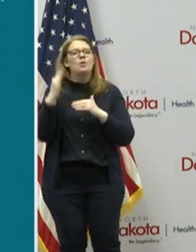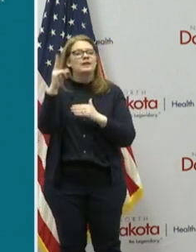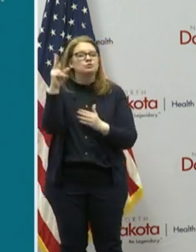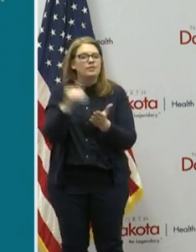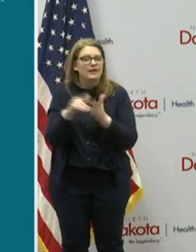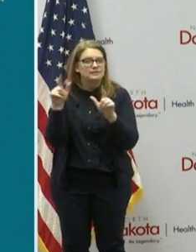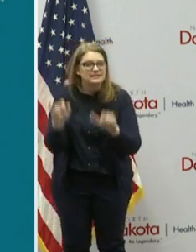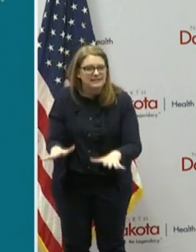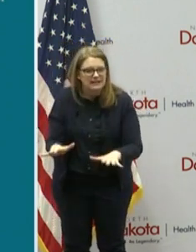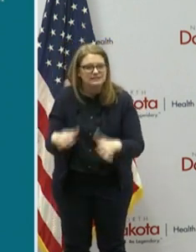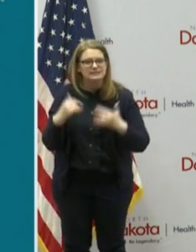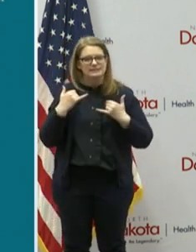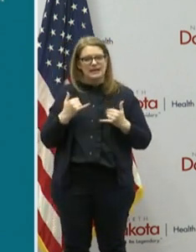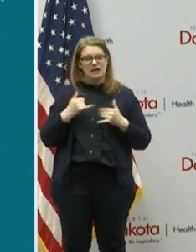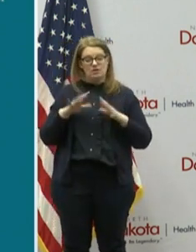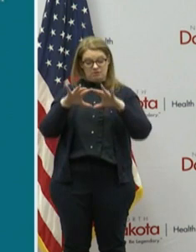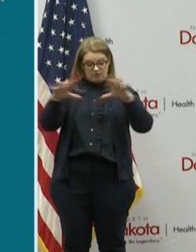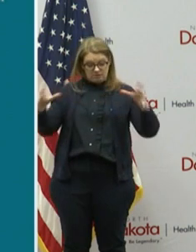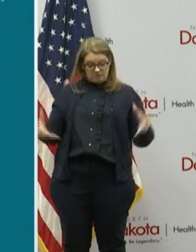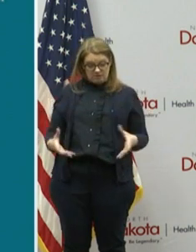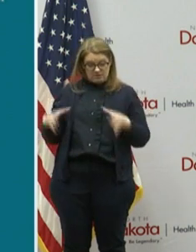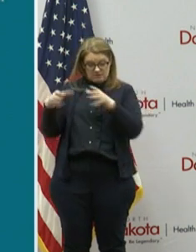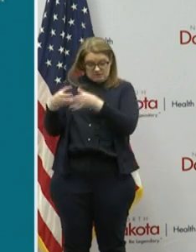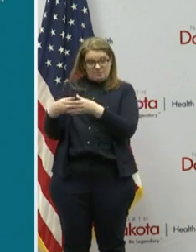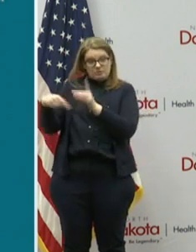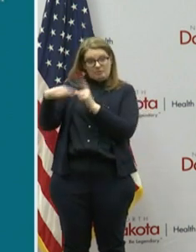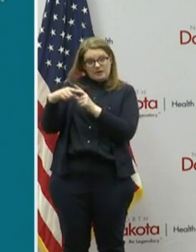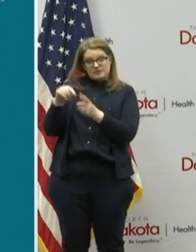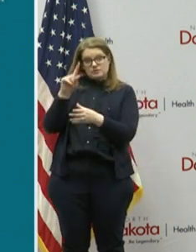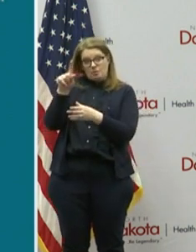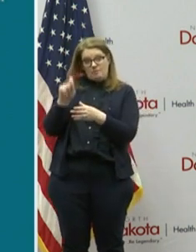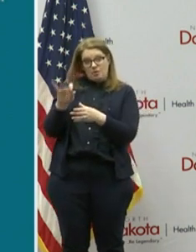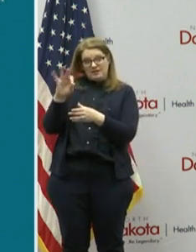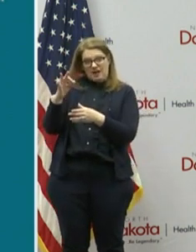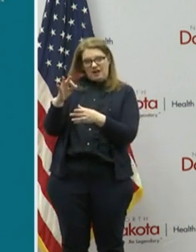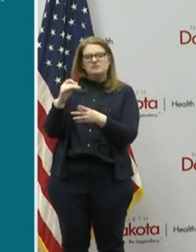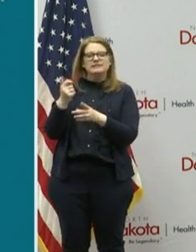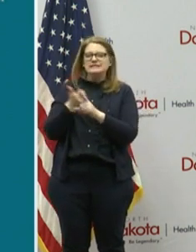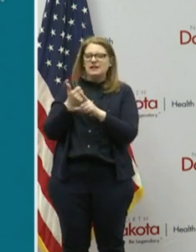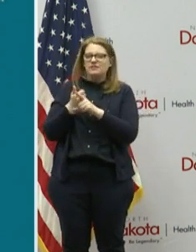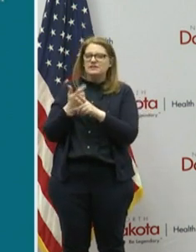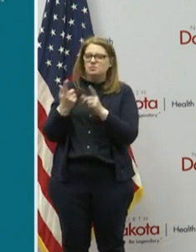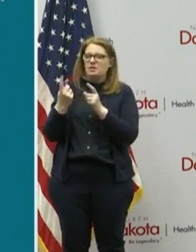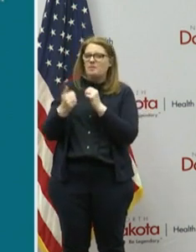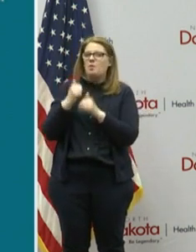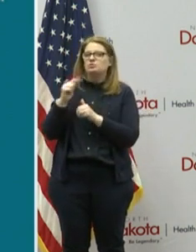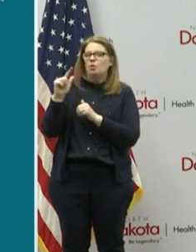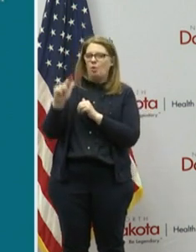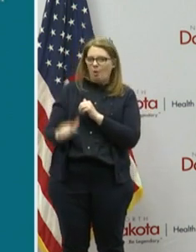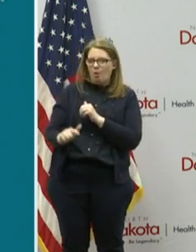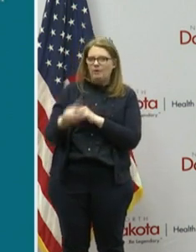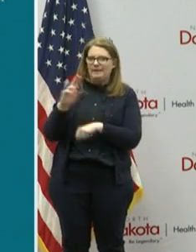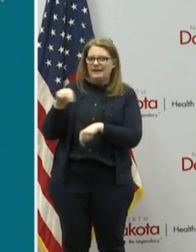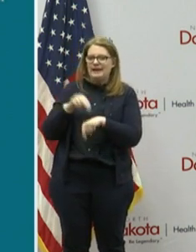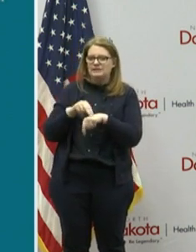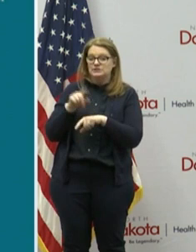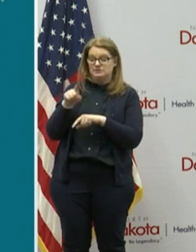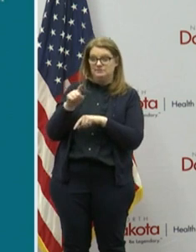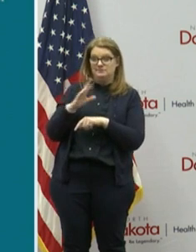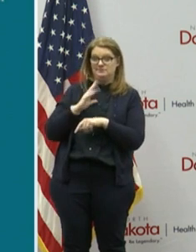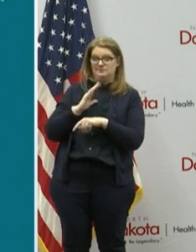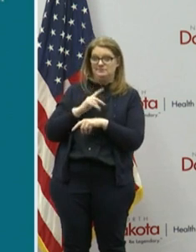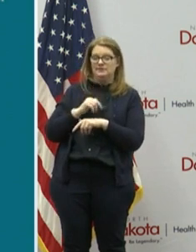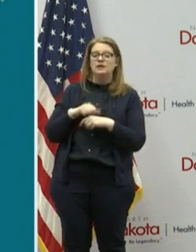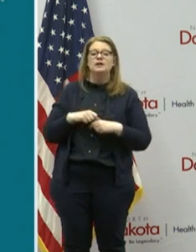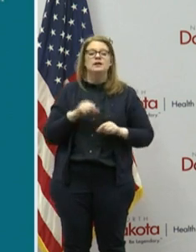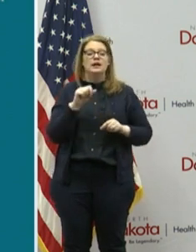rate, 1.9%. Again, that's among the lowest in the nation. And so we like that number for sure. And of course, that's